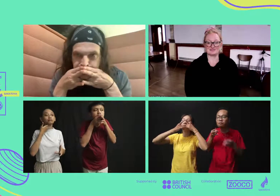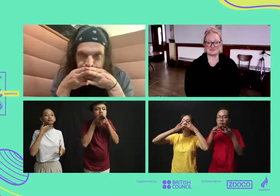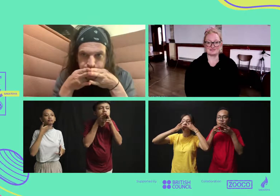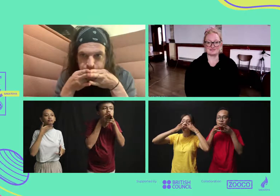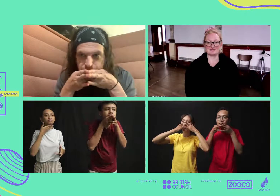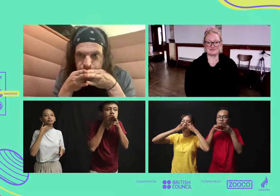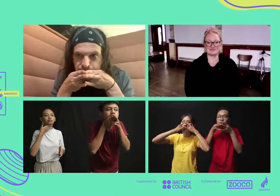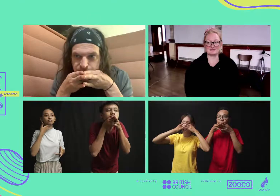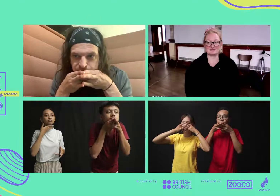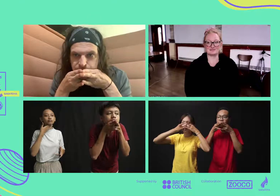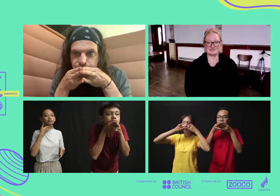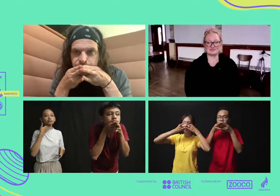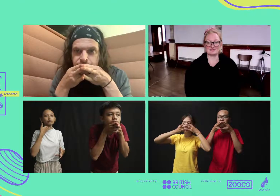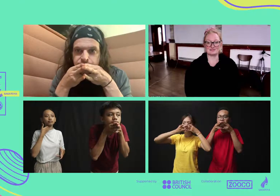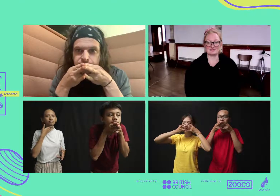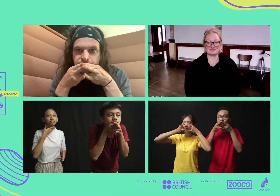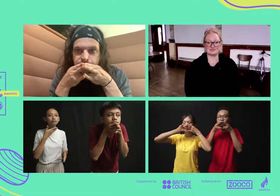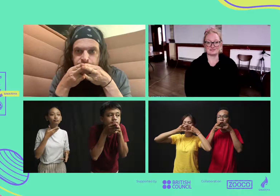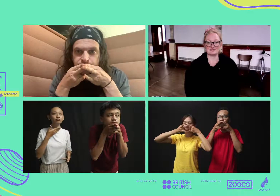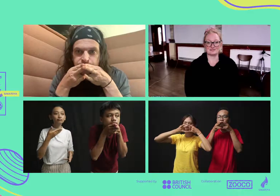putting it under the chin.